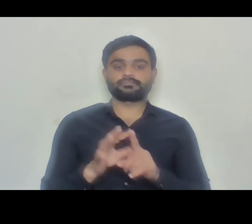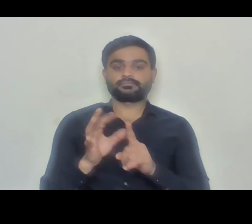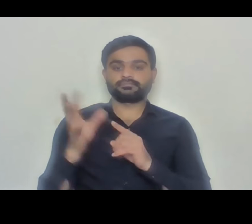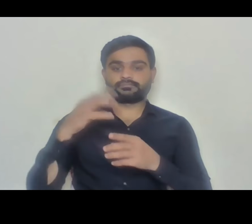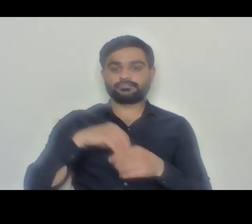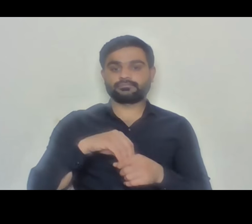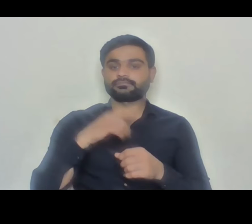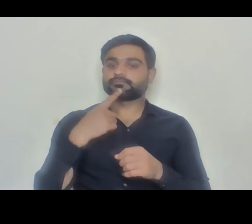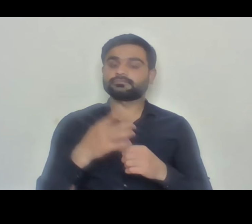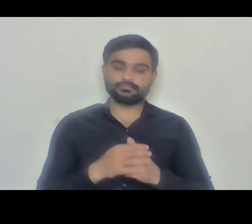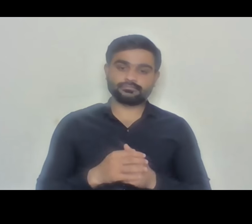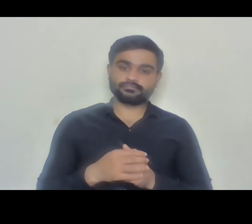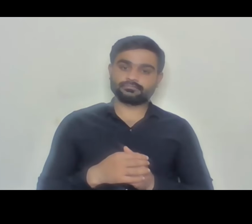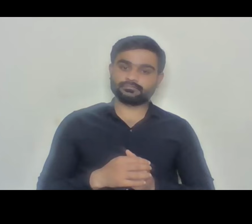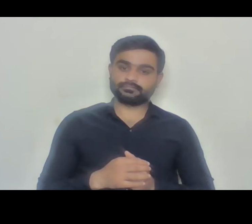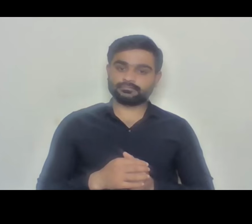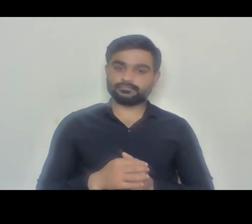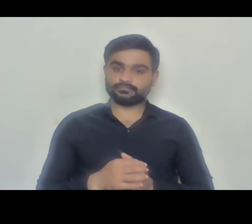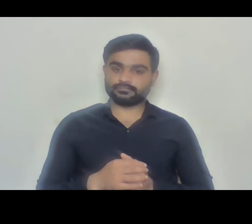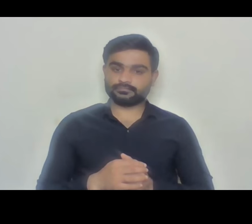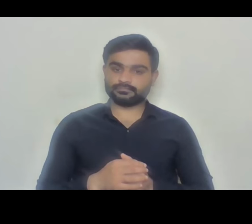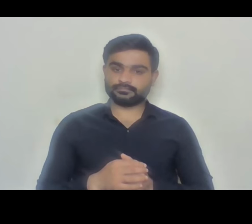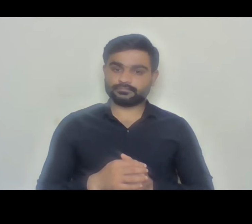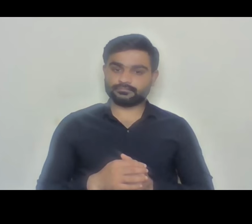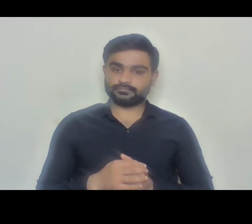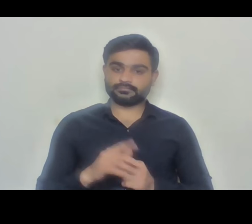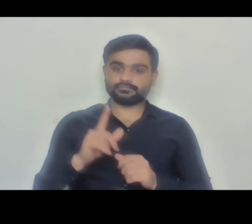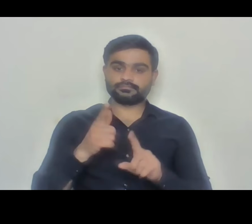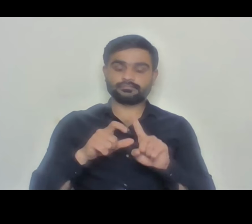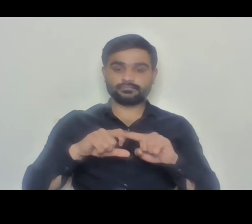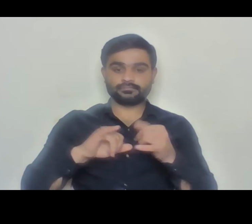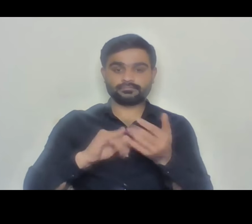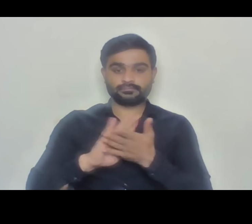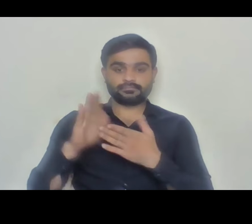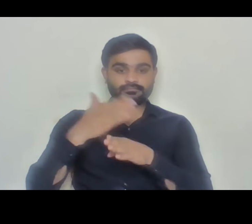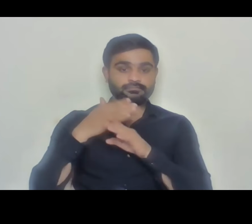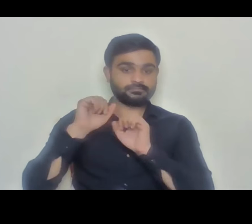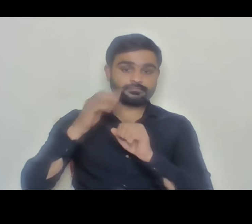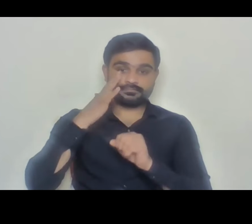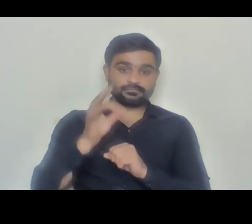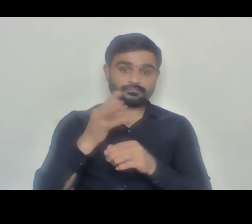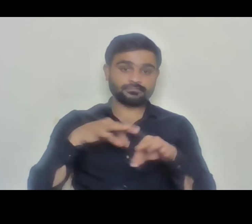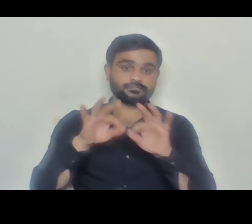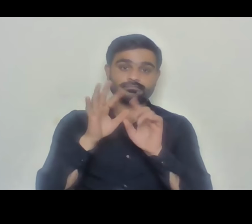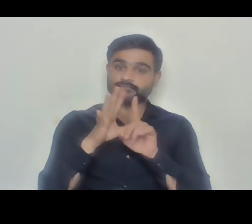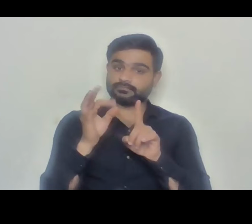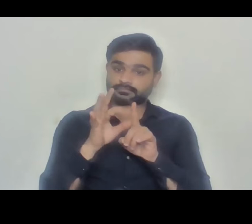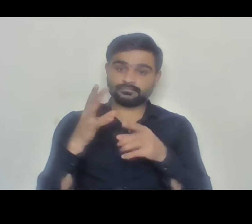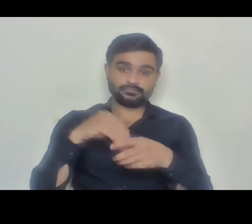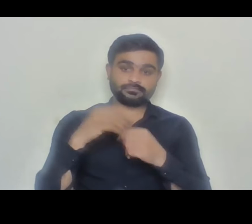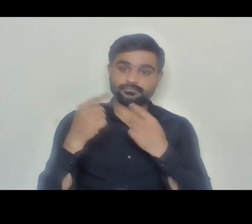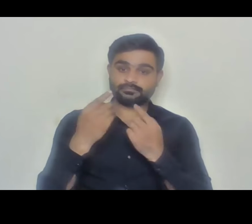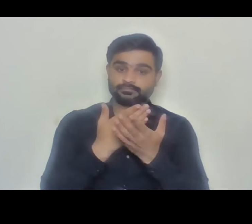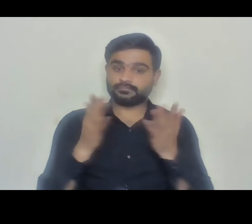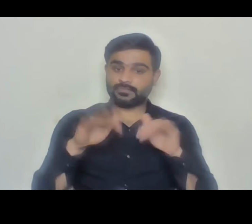as Nilaksh said, as Nilaksh shared his experience, I think it's important that we do that with each other, because